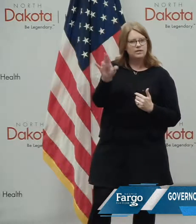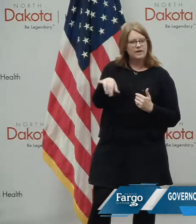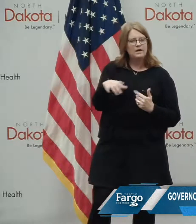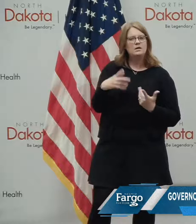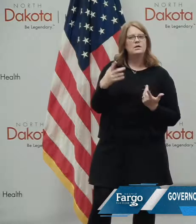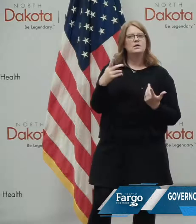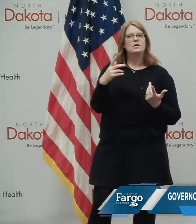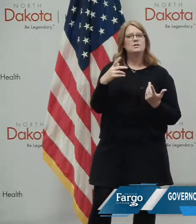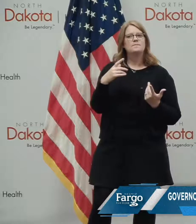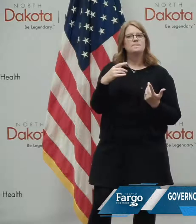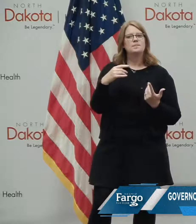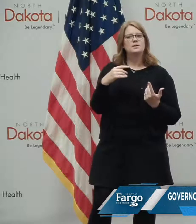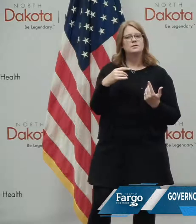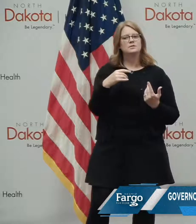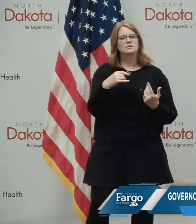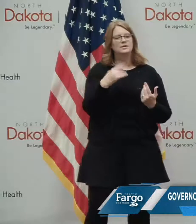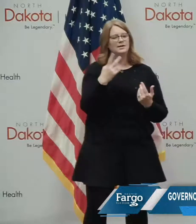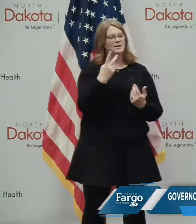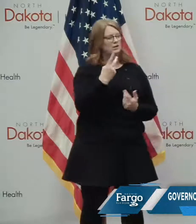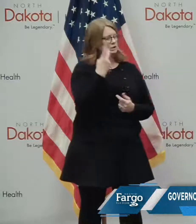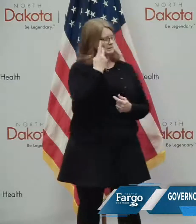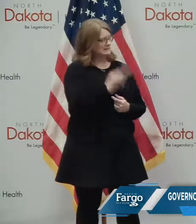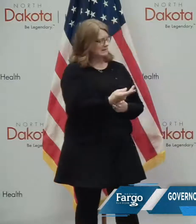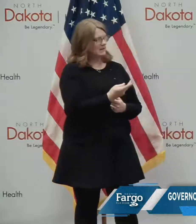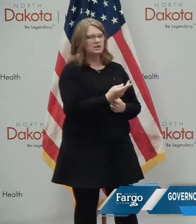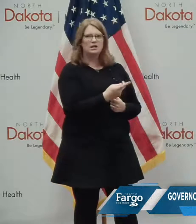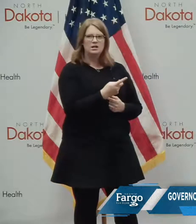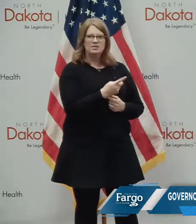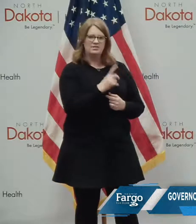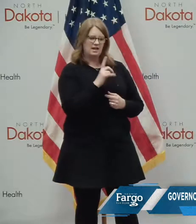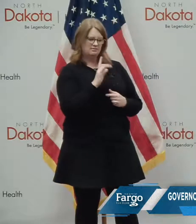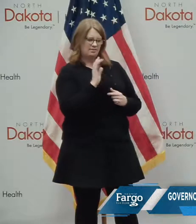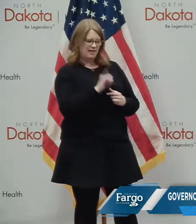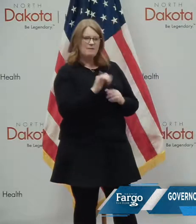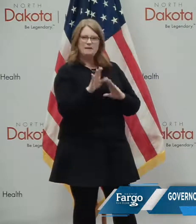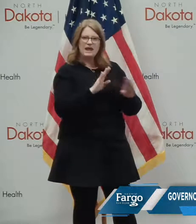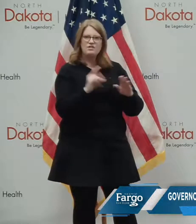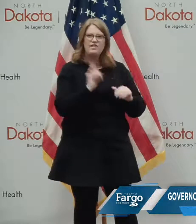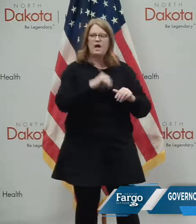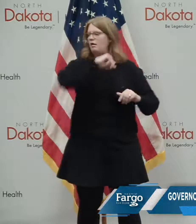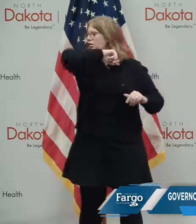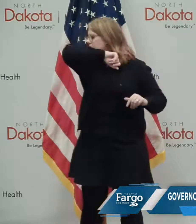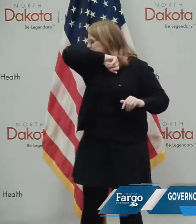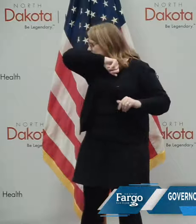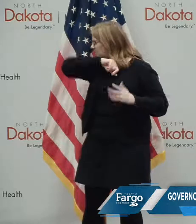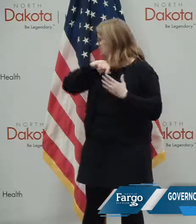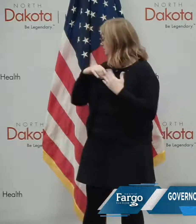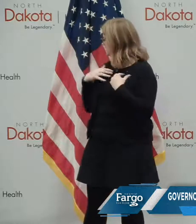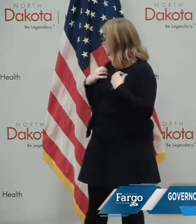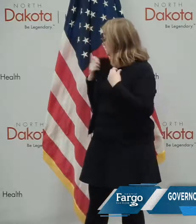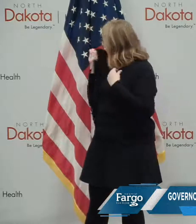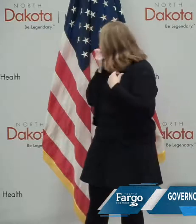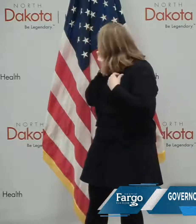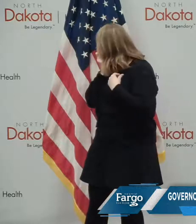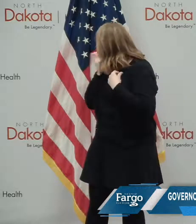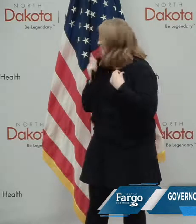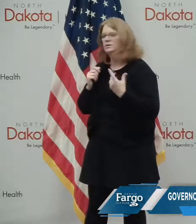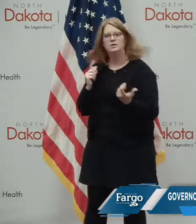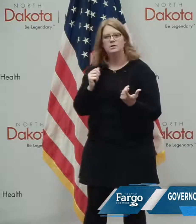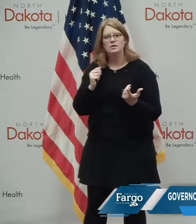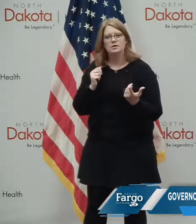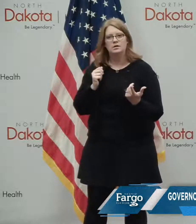basically seeing that what they're doing is acting out of consideration for you. They're not trying to keep themselves well. They're trying to